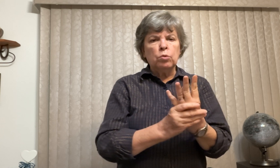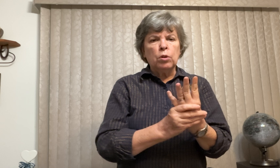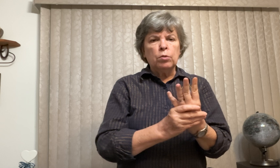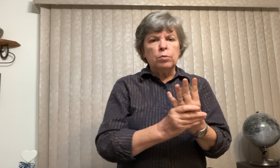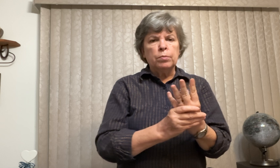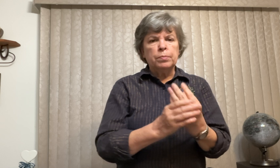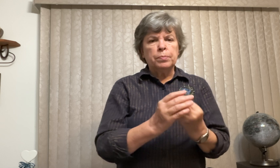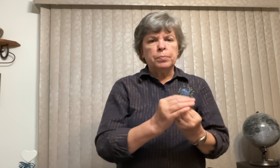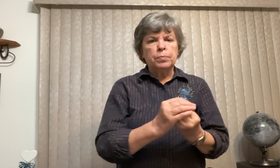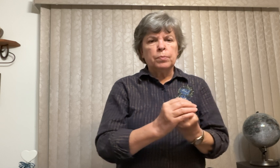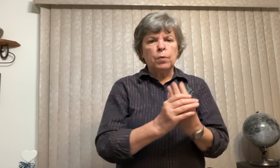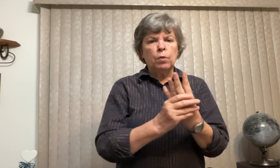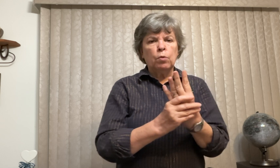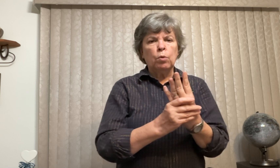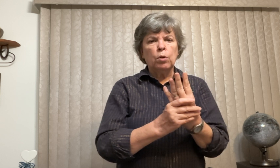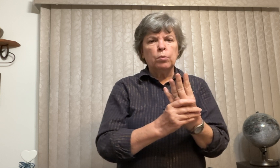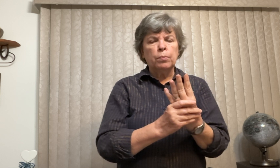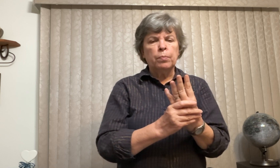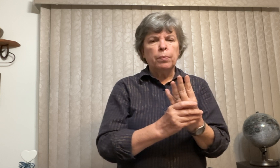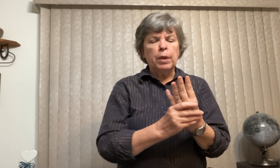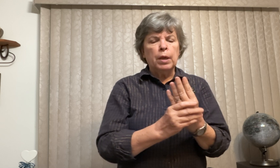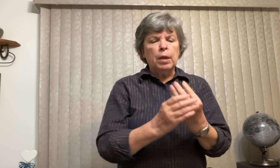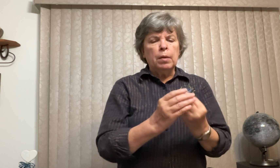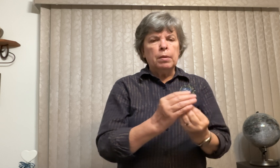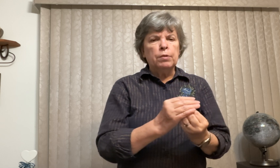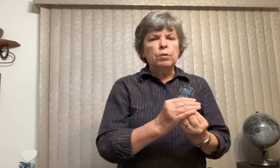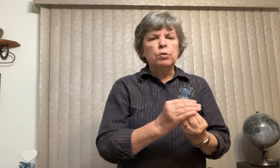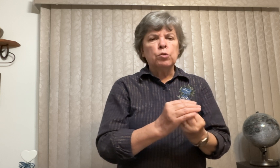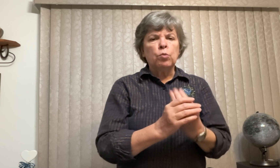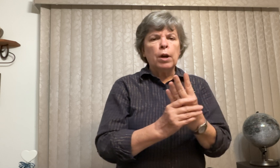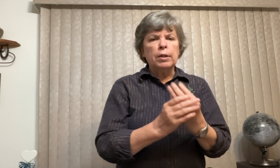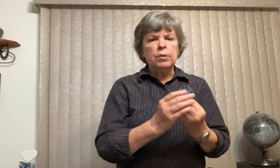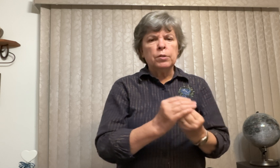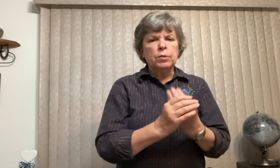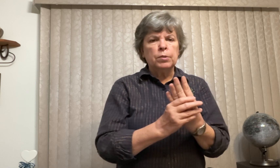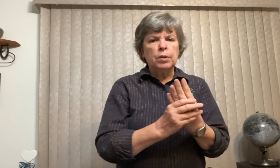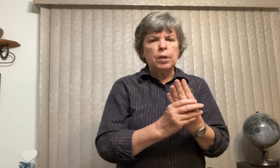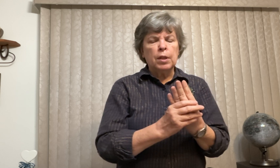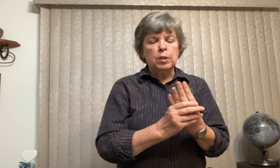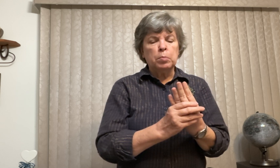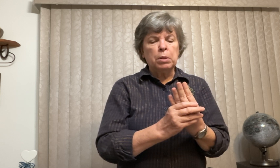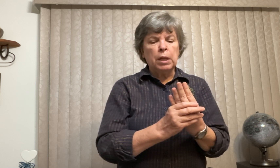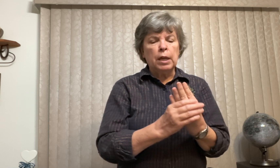grow. Grow. If you do it twice, that's plant.